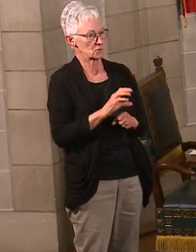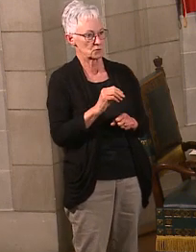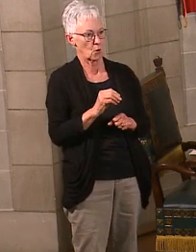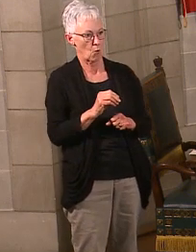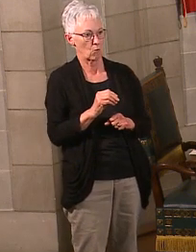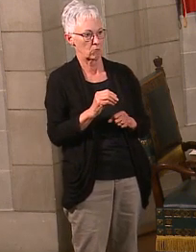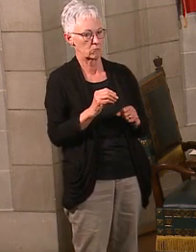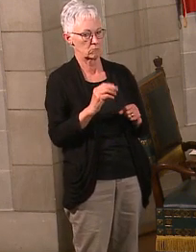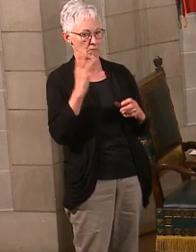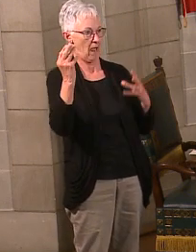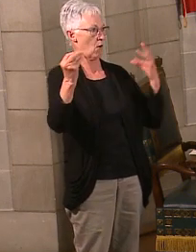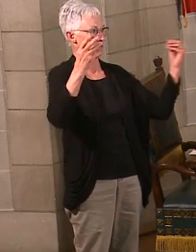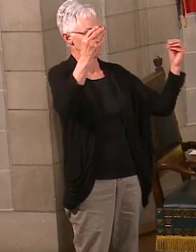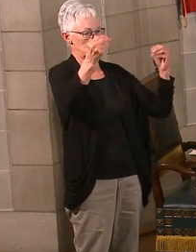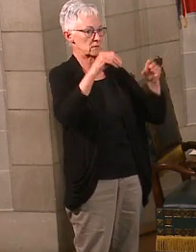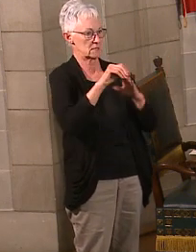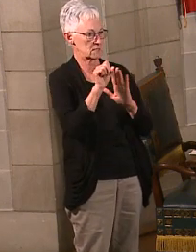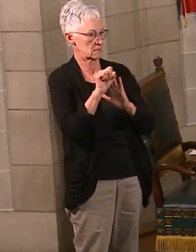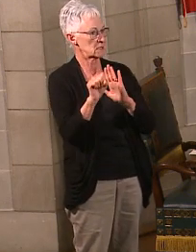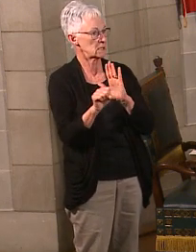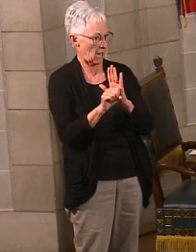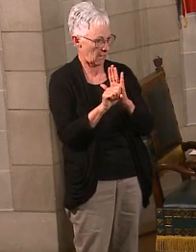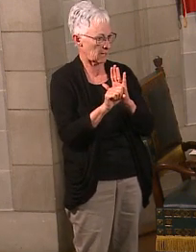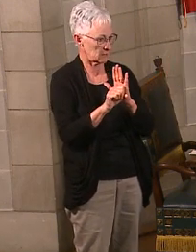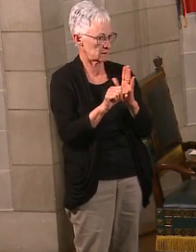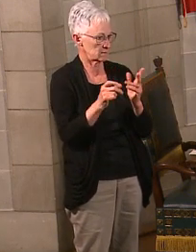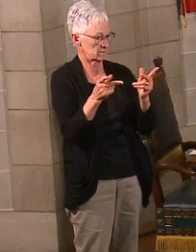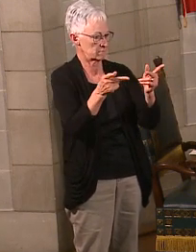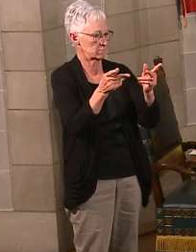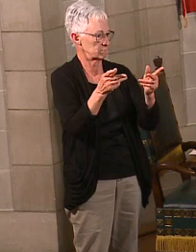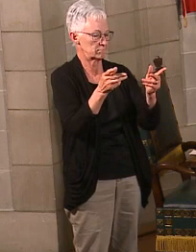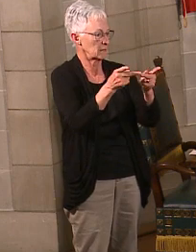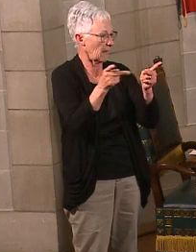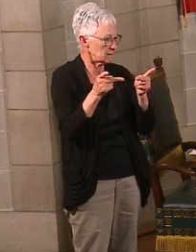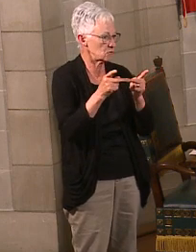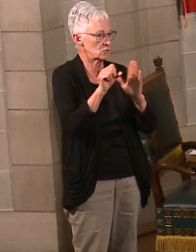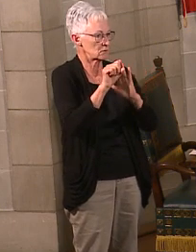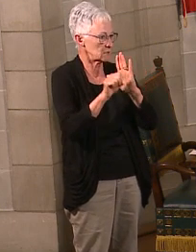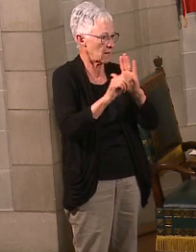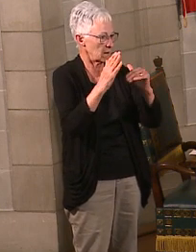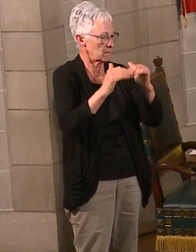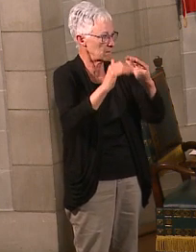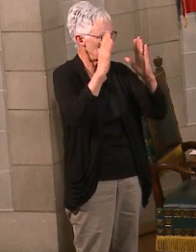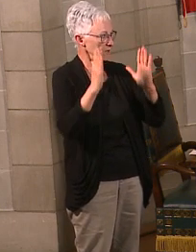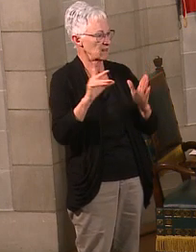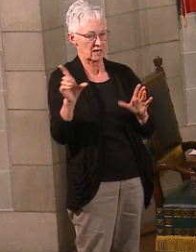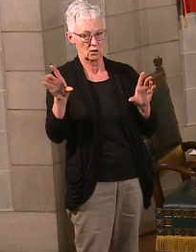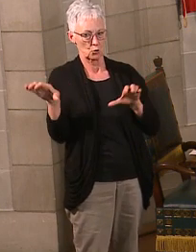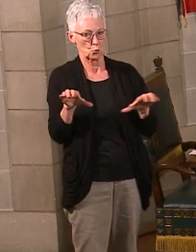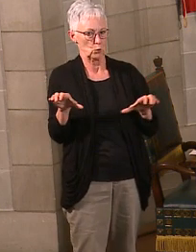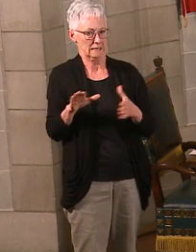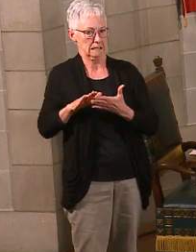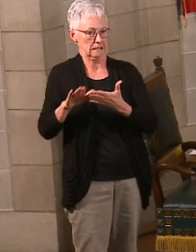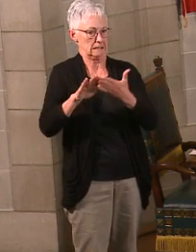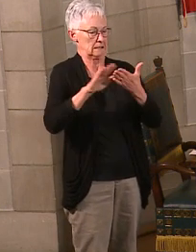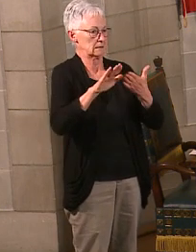facilities. So essential services, really essential, especially with the sanitation piece. So,